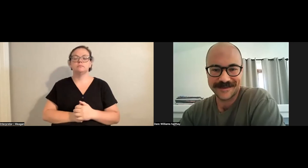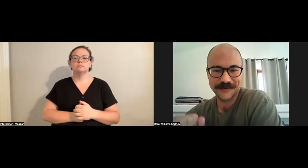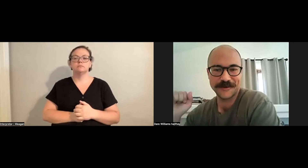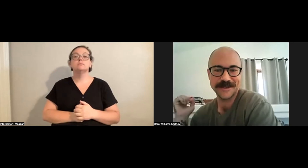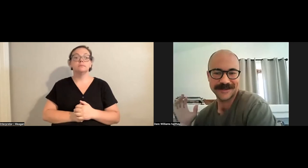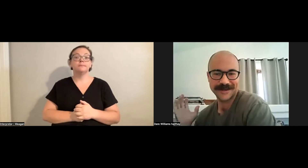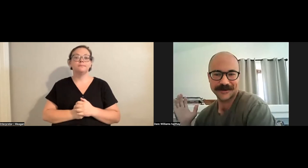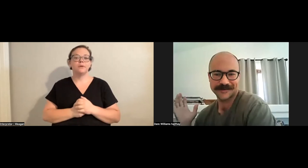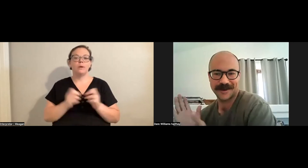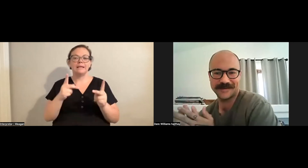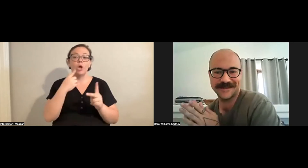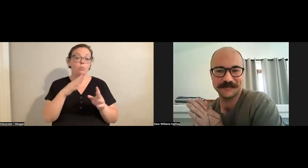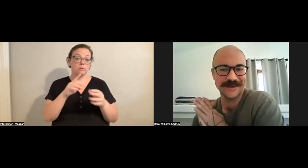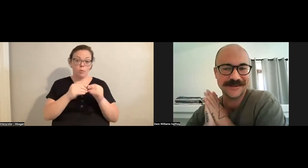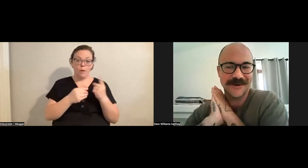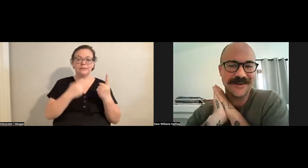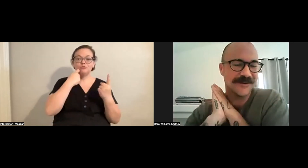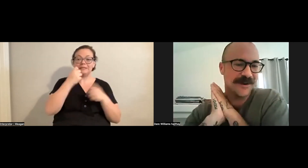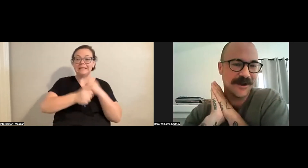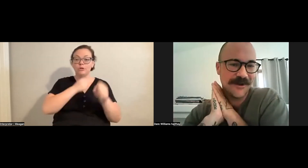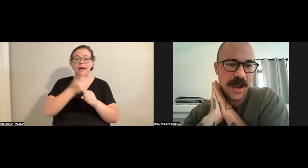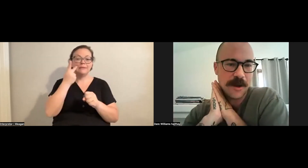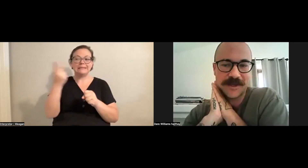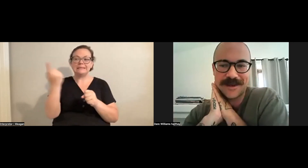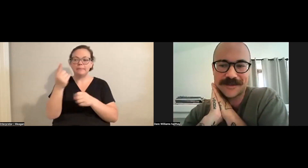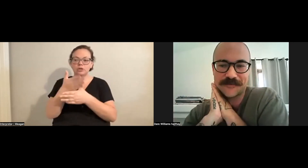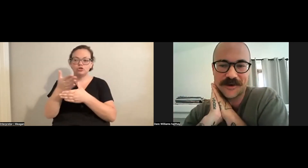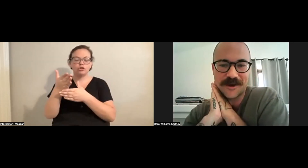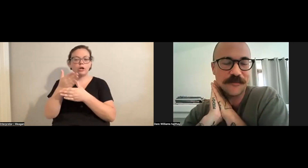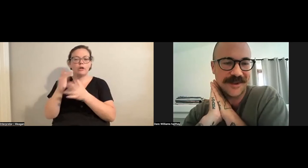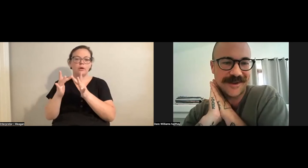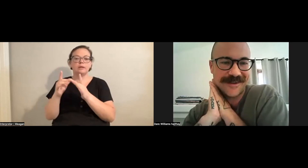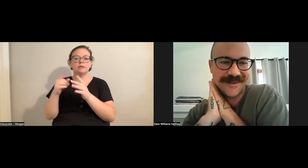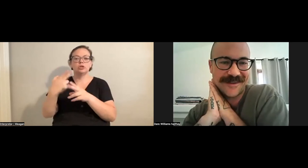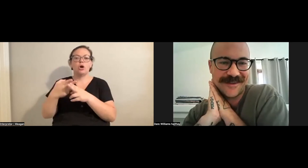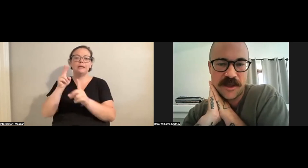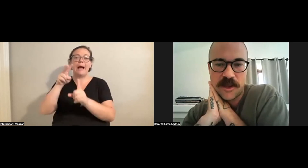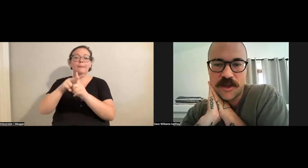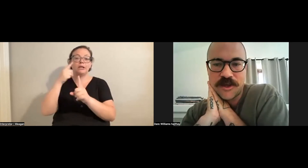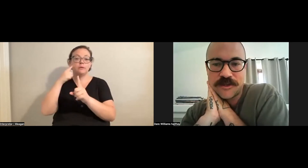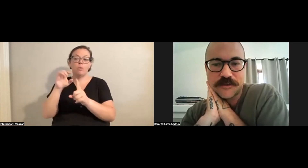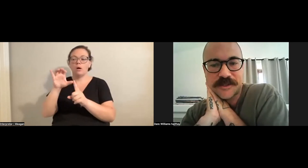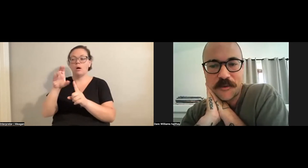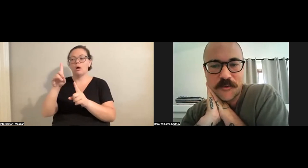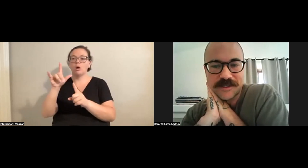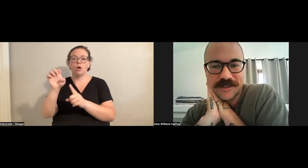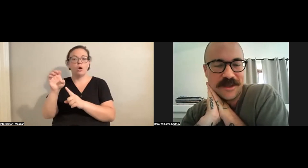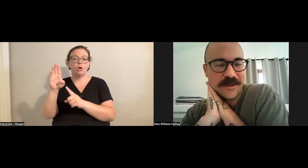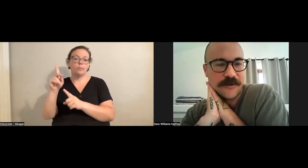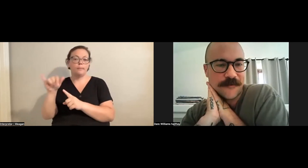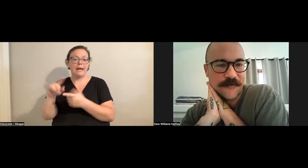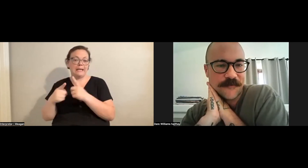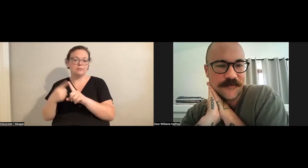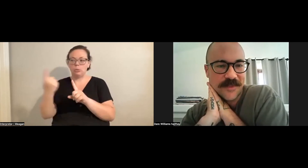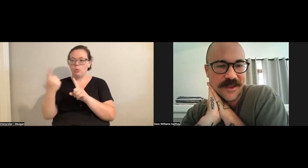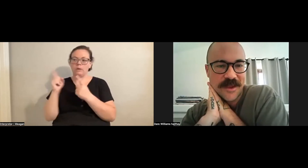Okay, so in recent years, I've seen something shared on the internet called application for Cuddle Buddy. So someone wants to meet